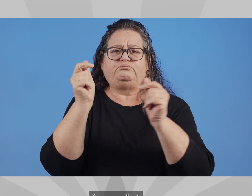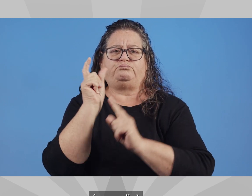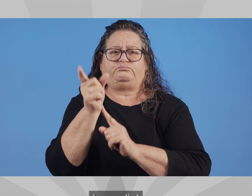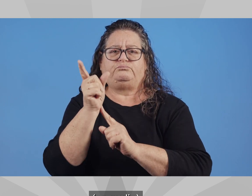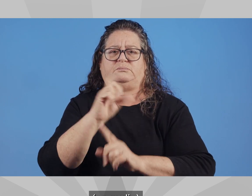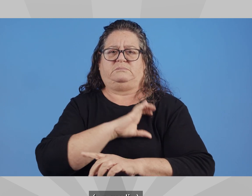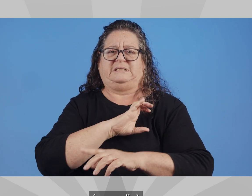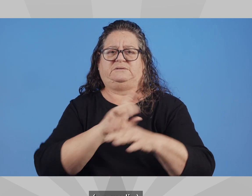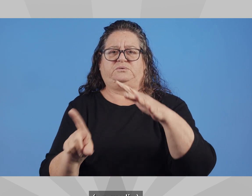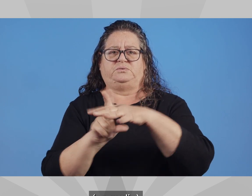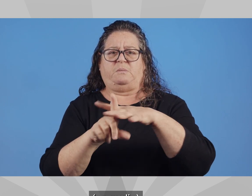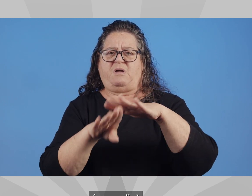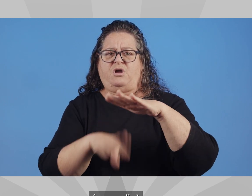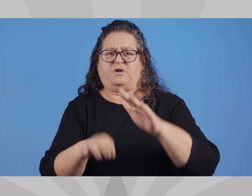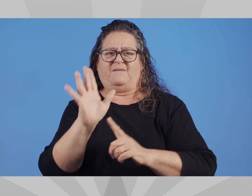minutes.